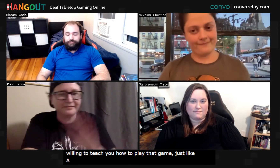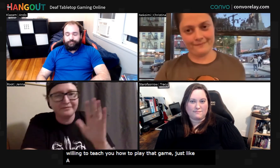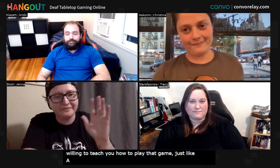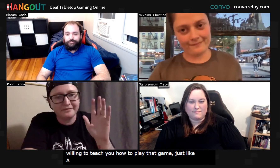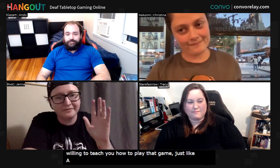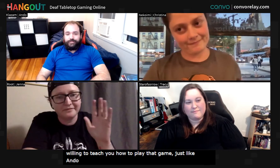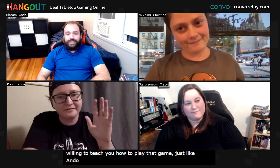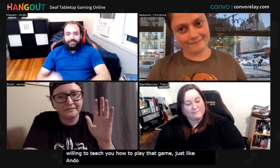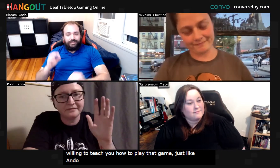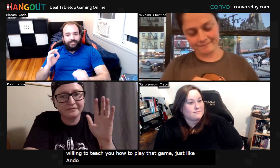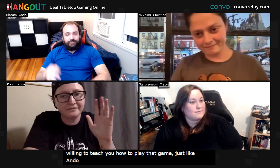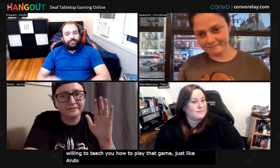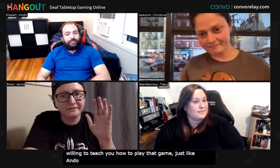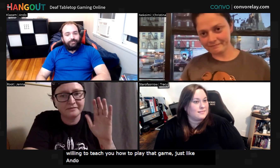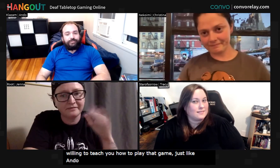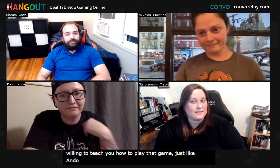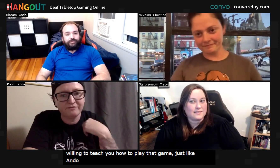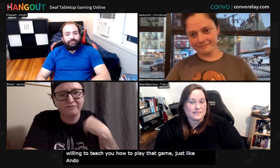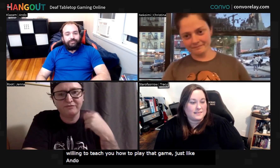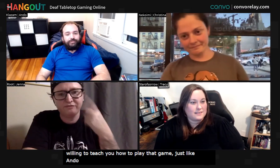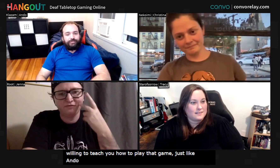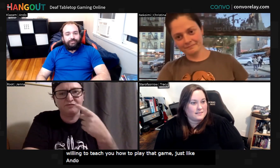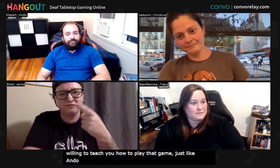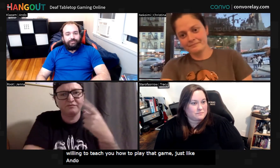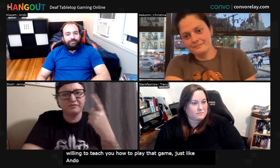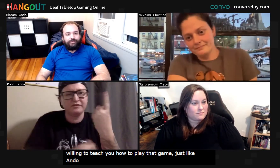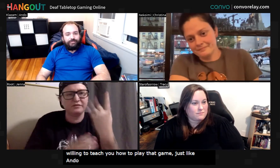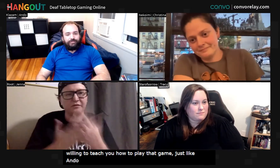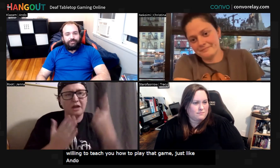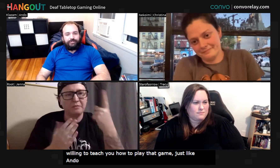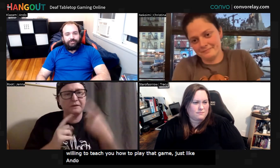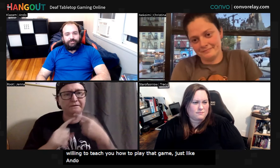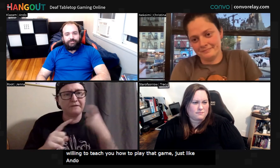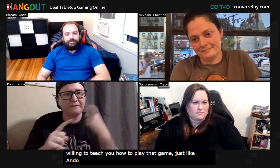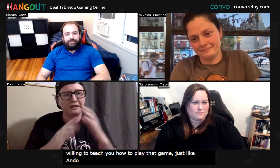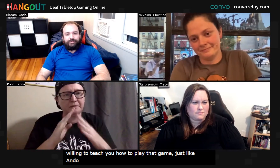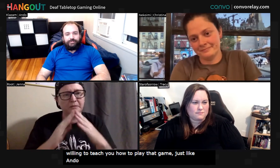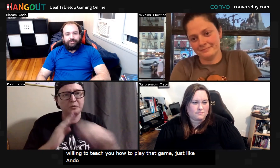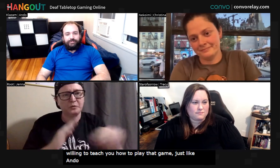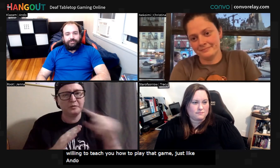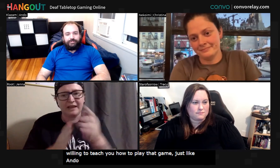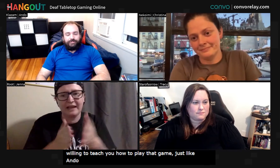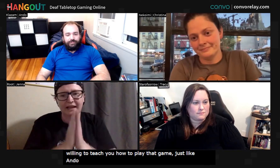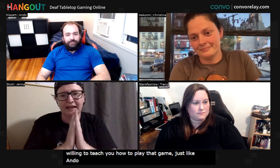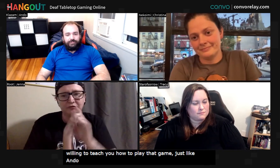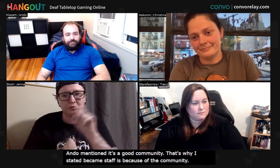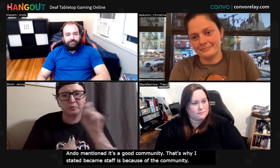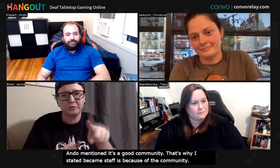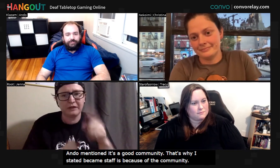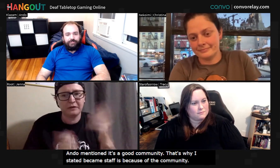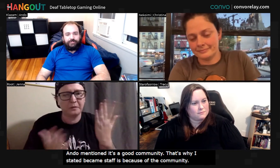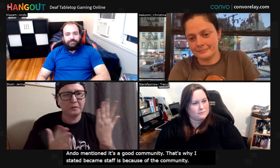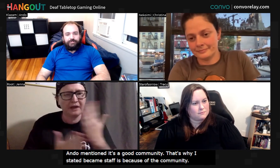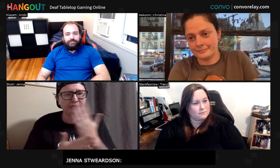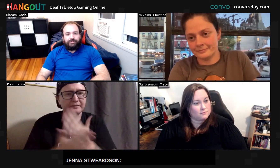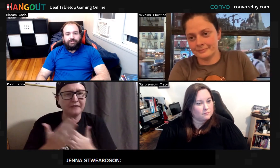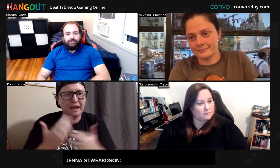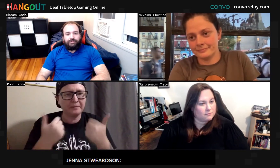is because of the community here. Yeah, I said someone from the community had asked the question,